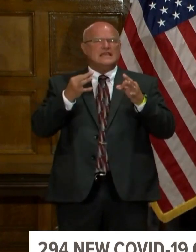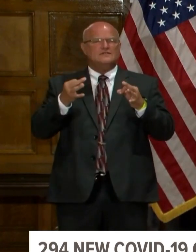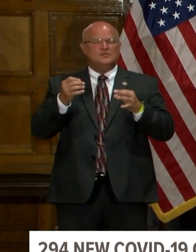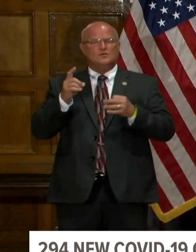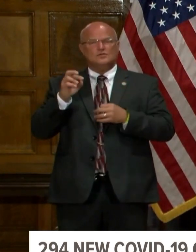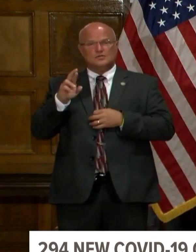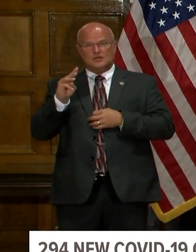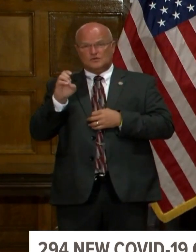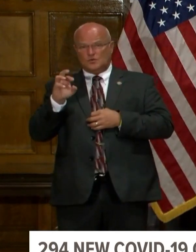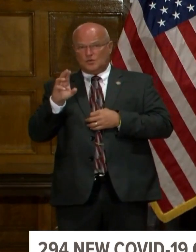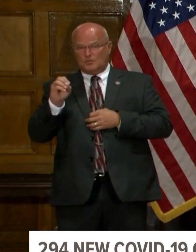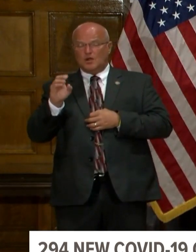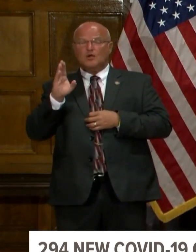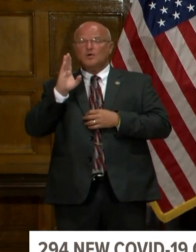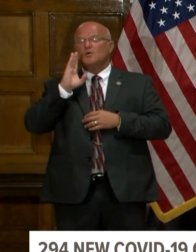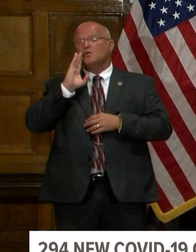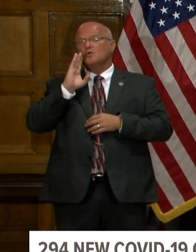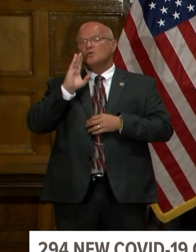Dr. Romero,